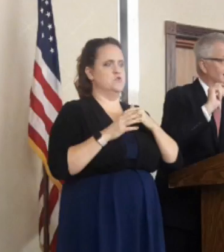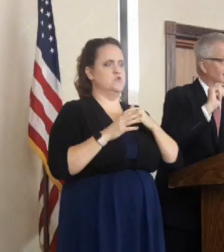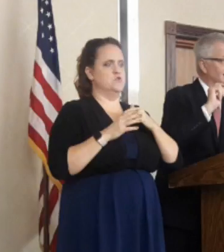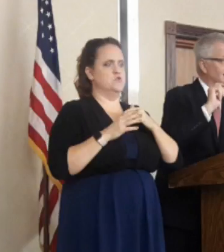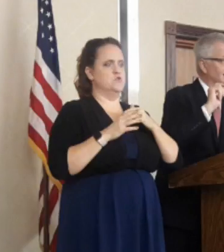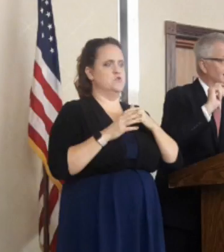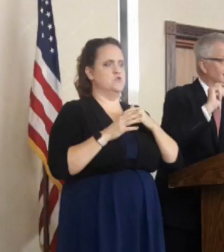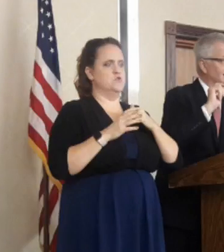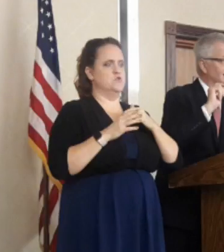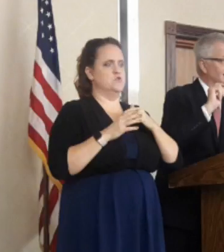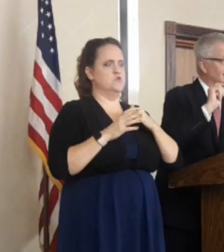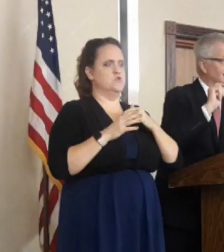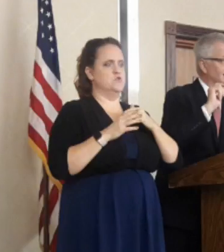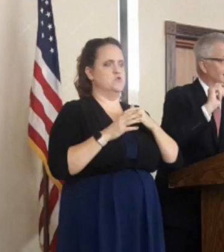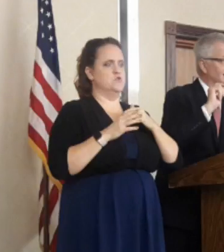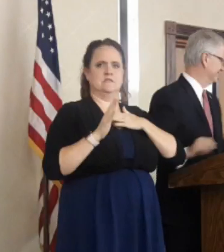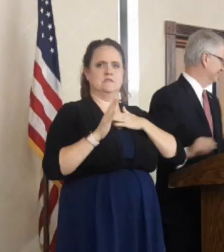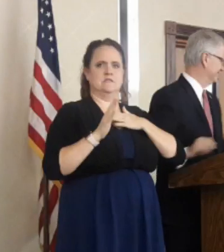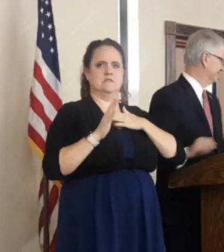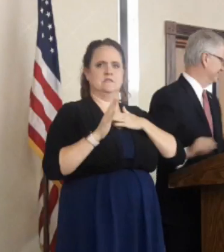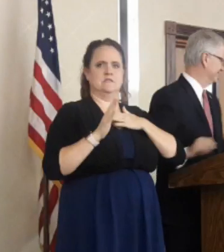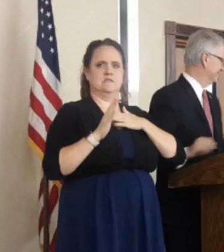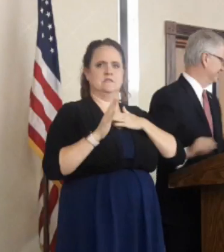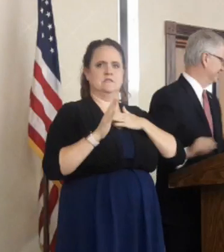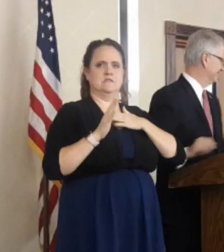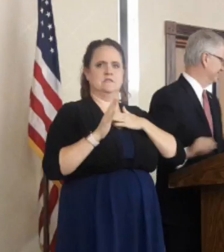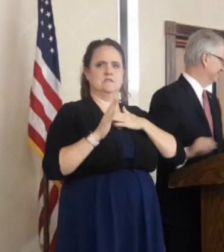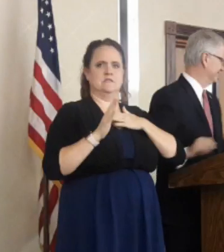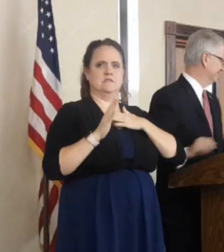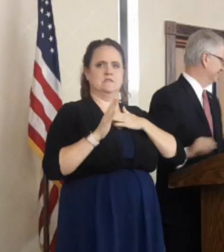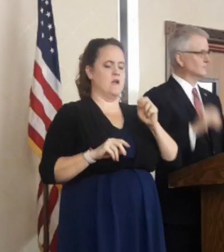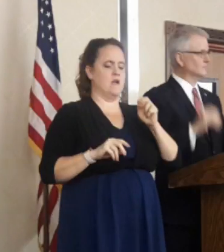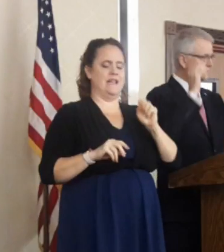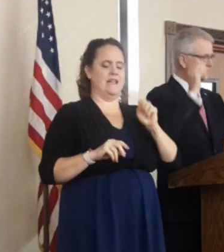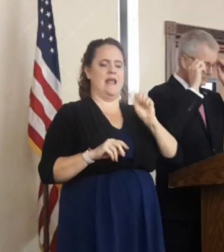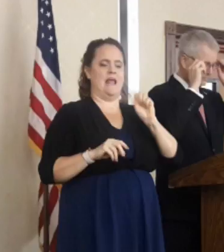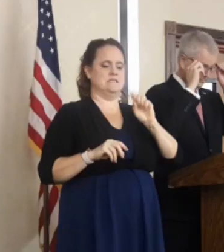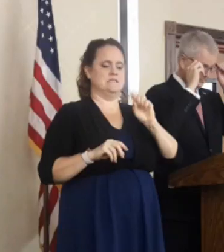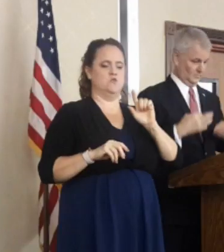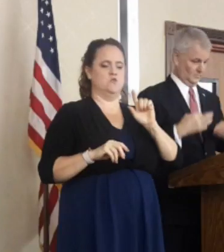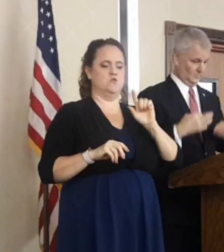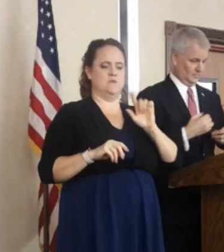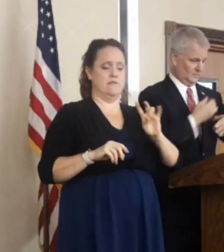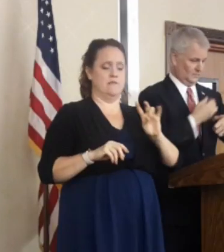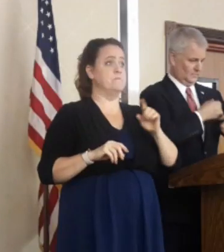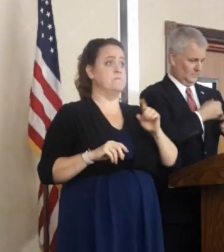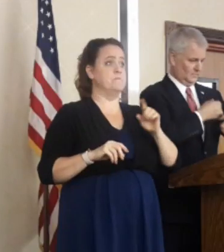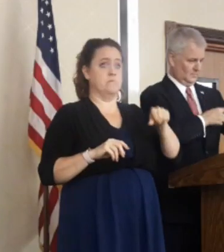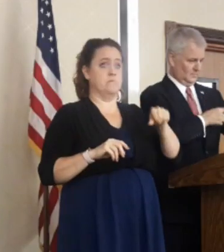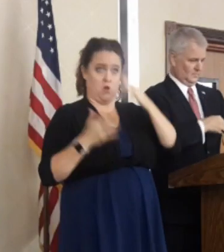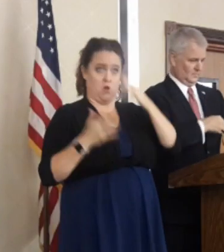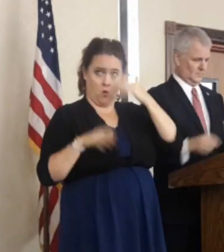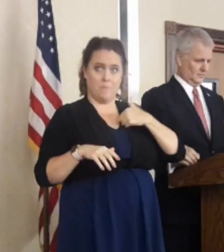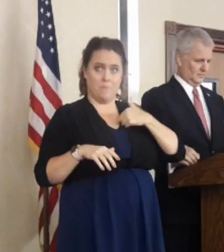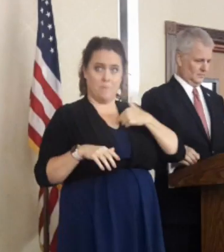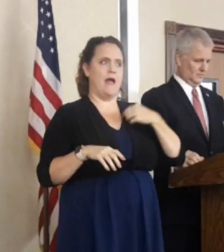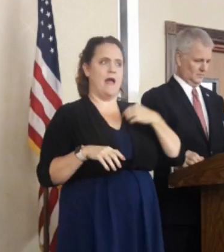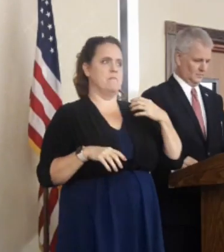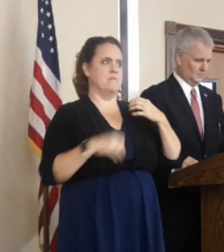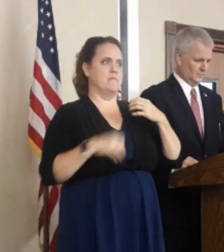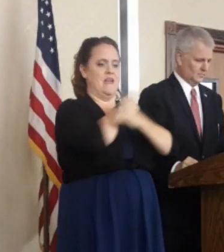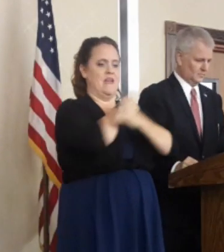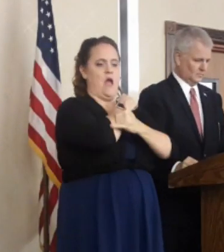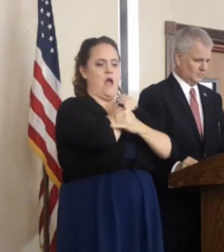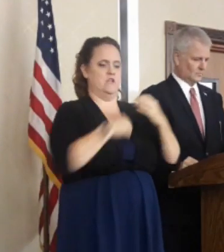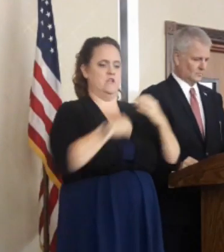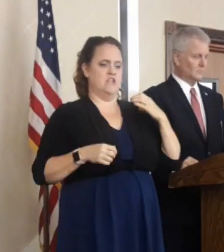Yes, Morgan Graham, SD 27. For those of you who don't know me, I'm also the county chairman in Cameron. And I